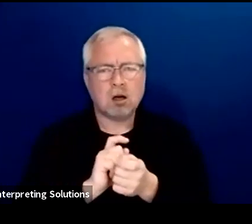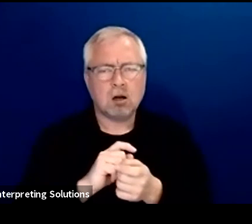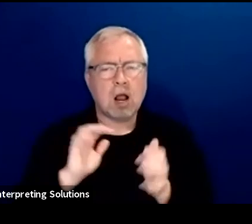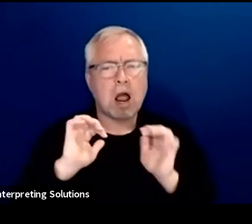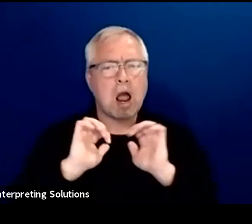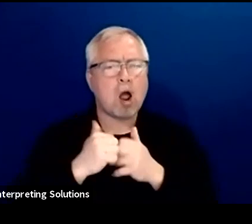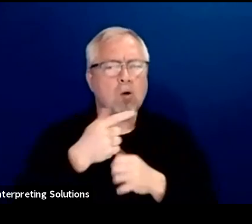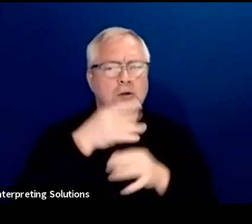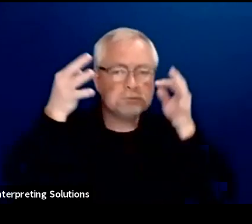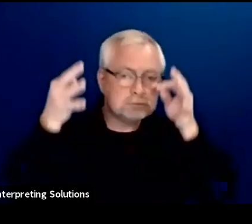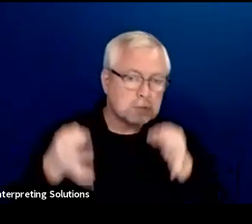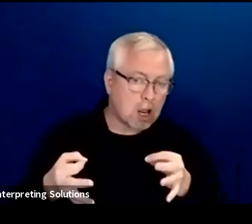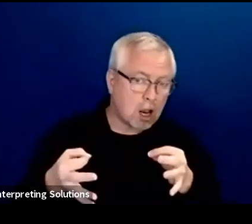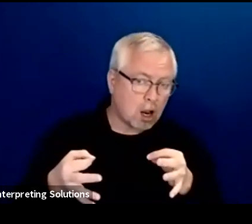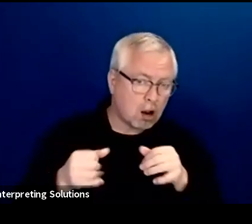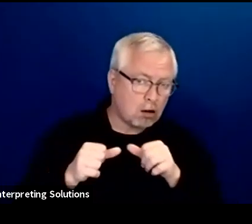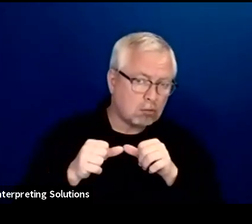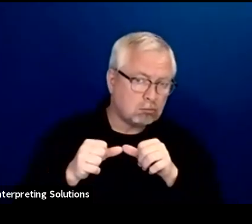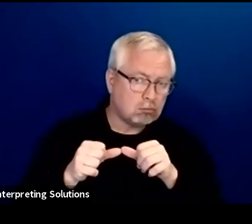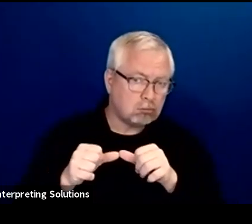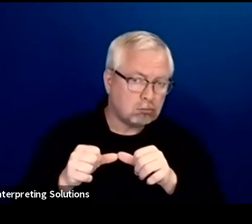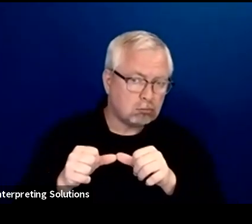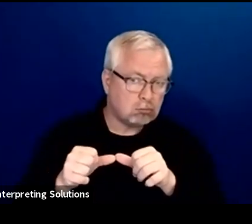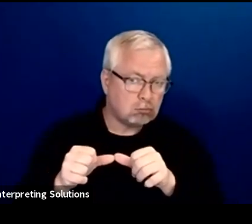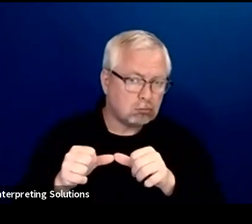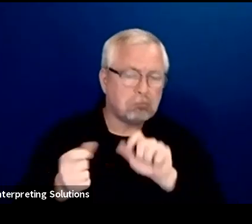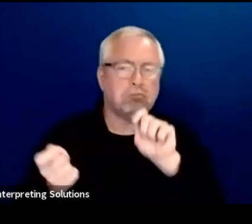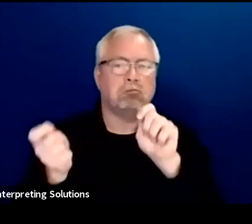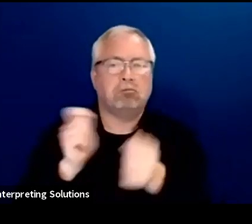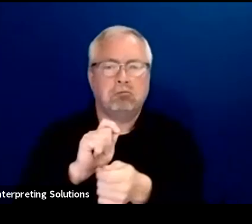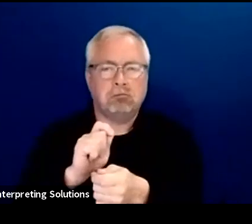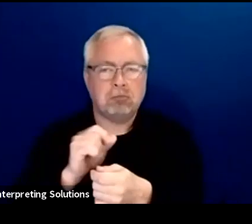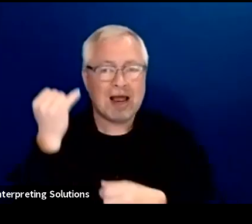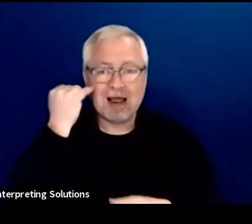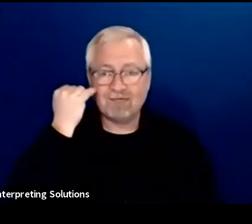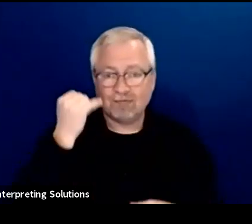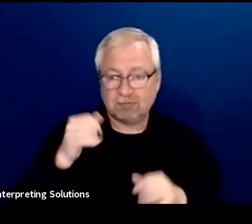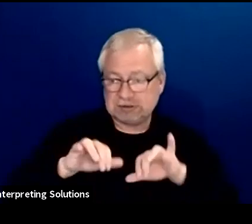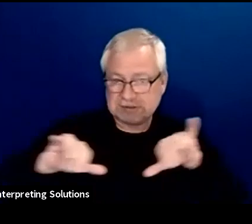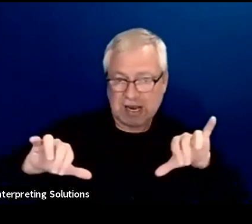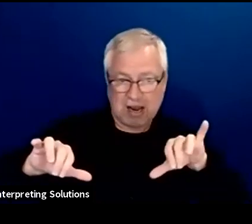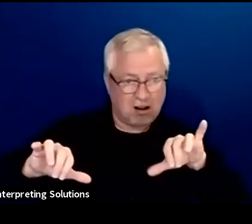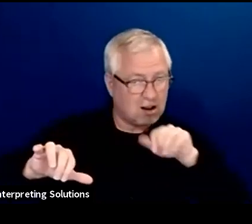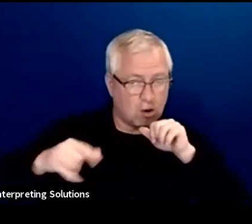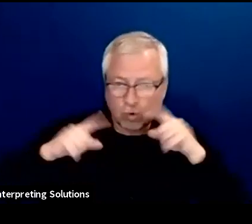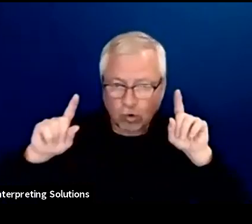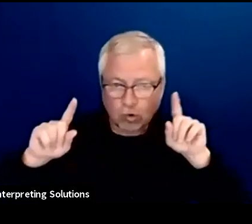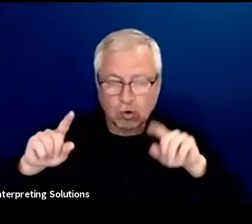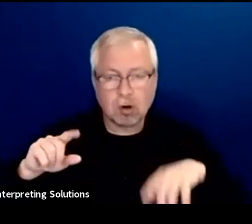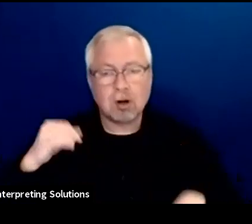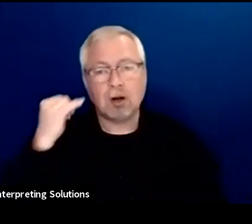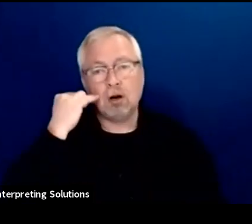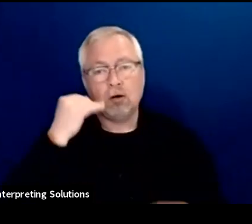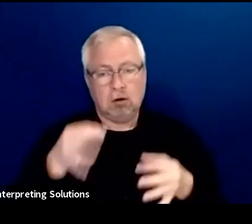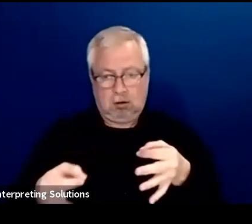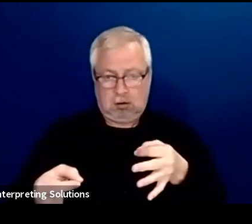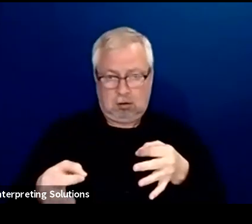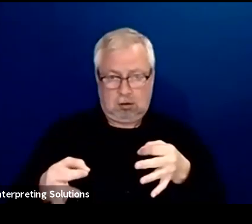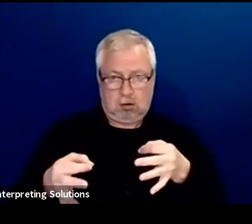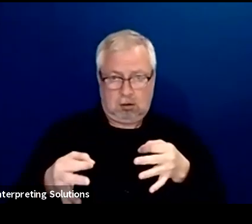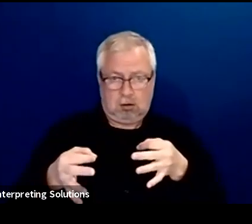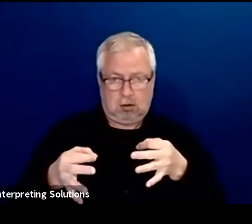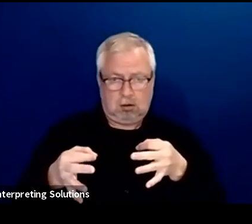it's working. On the other hand, if you pull it back, I understand the ramifications, but talk through that decision-making process. But if it's working, then why